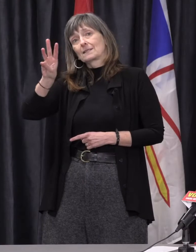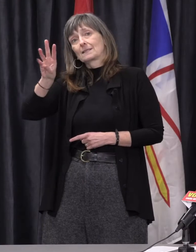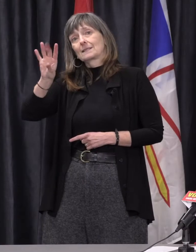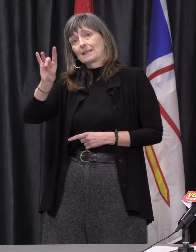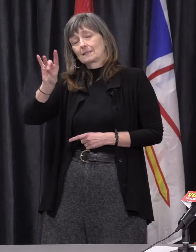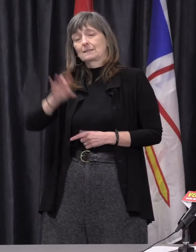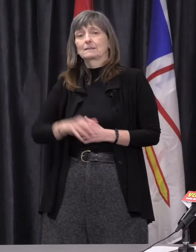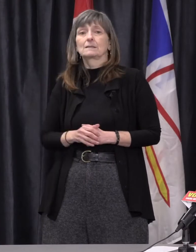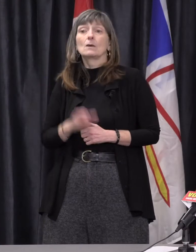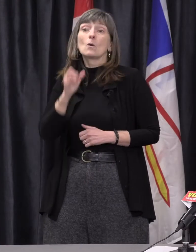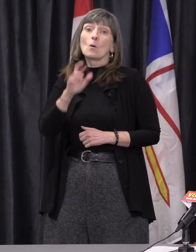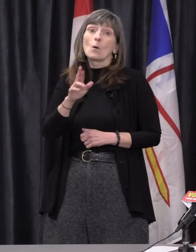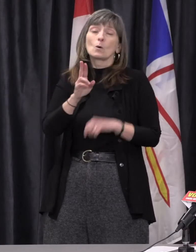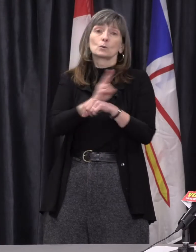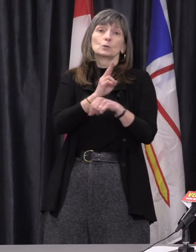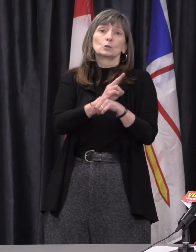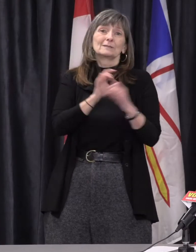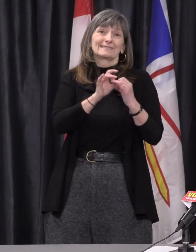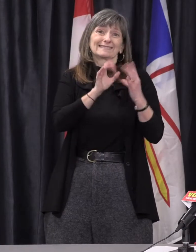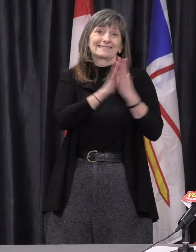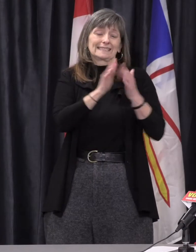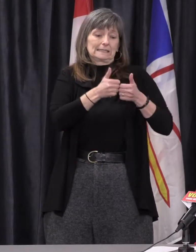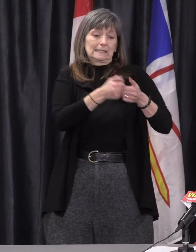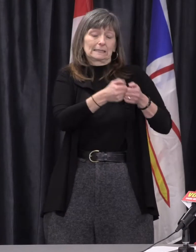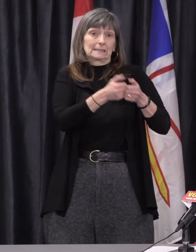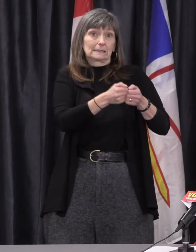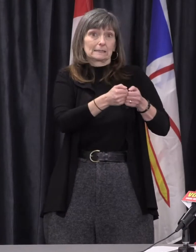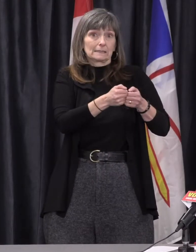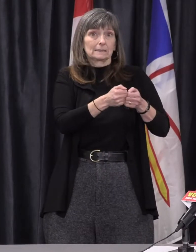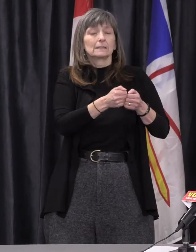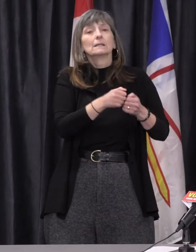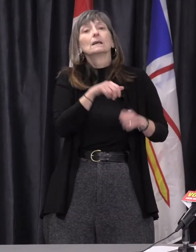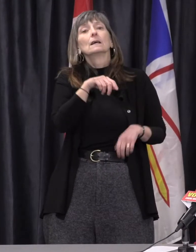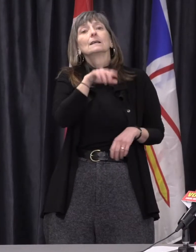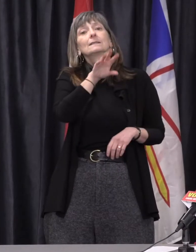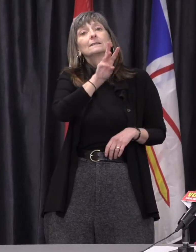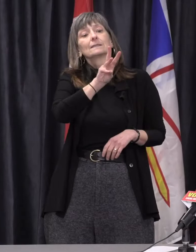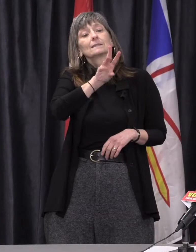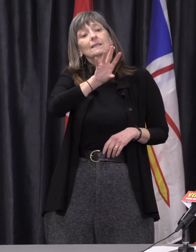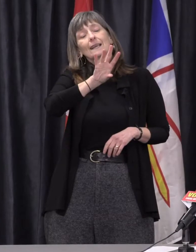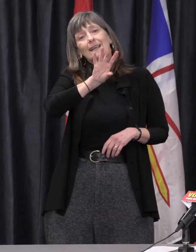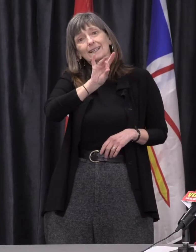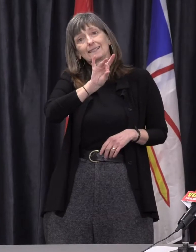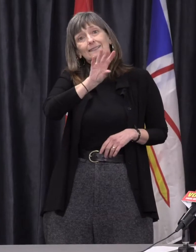1-888-737-4668, or use the crisis text service by texting